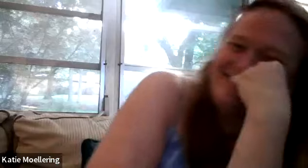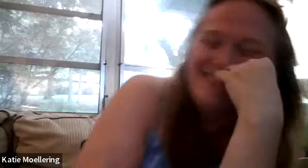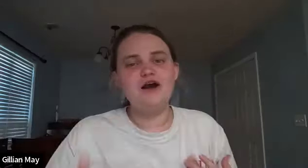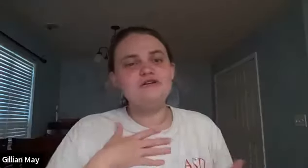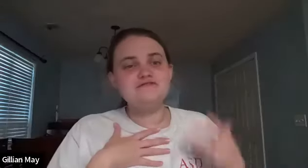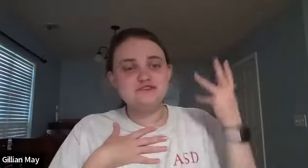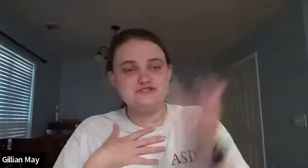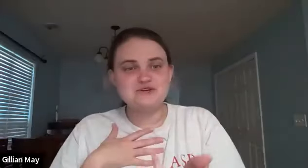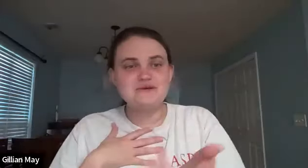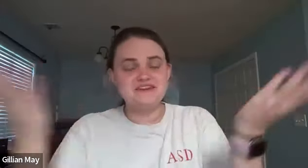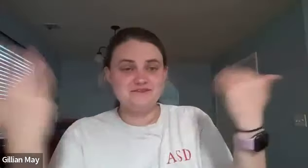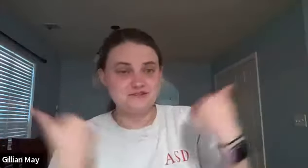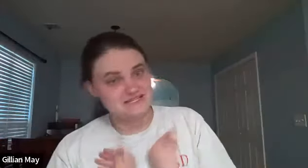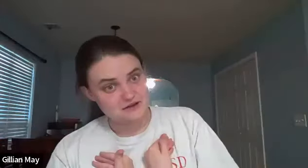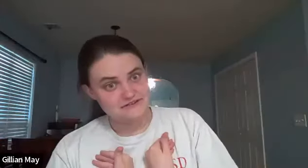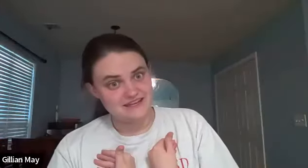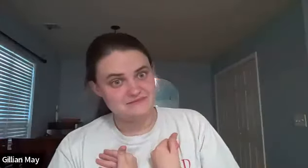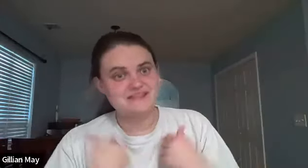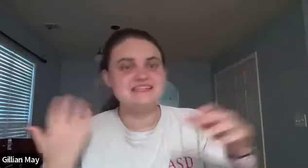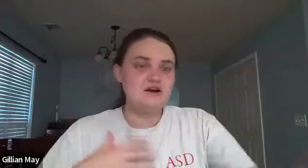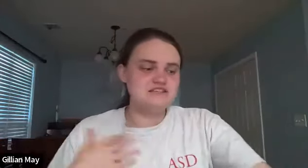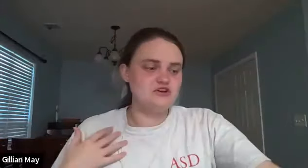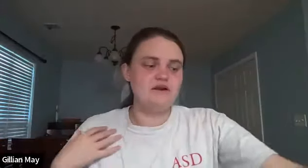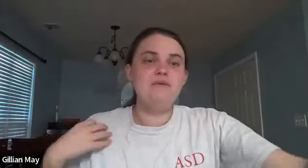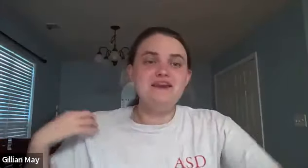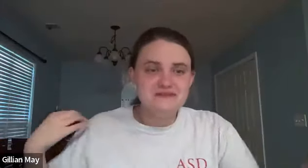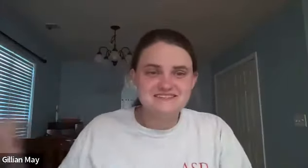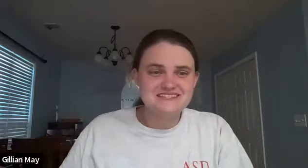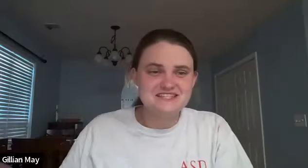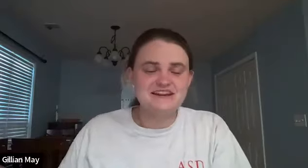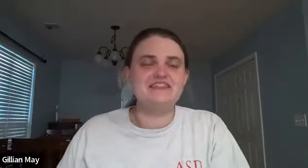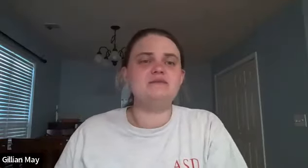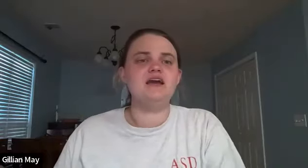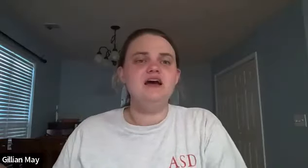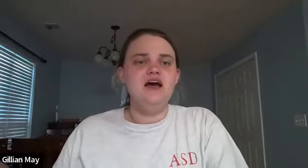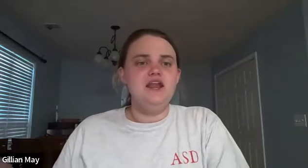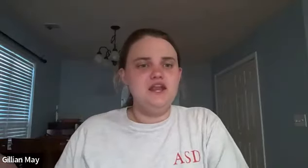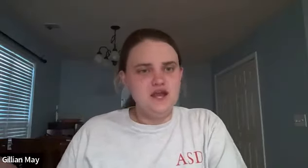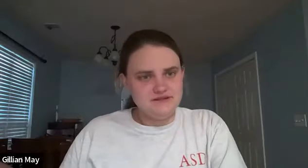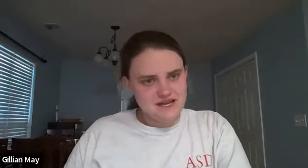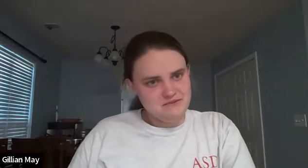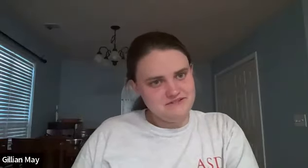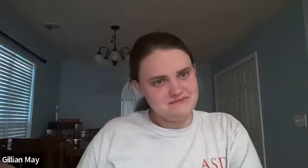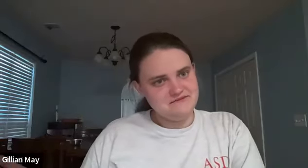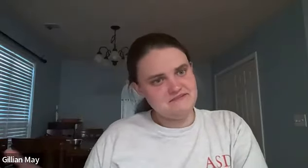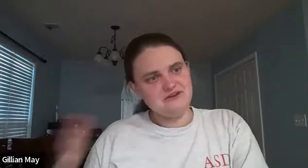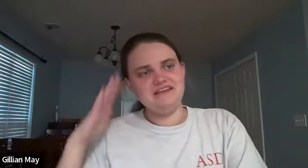Look, I'll confuse you and then confuse myself in the end because then I'll sit there, it's still 6:30 and then I'm like, no, it's not. I moved it up to 5:30.